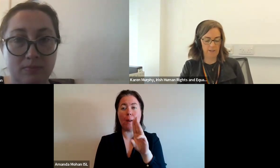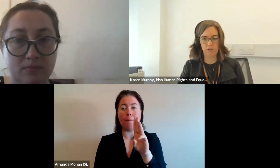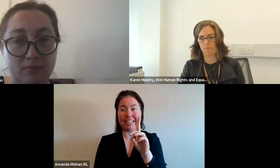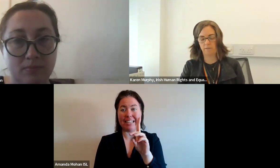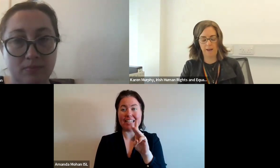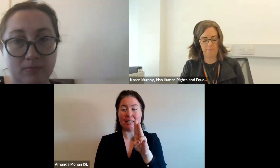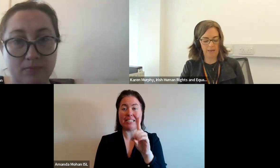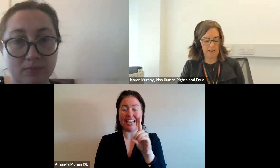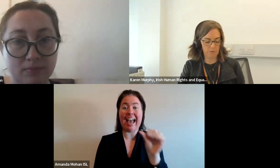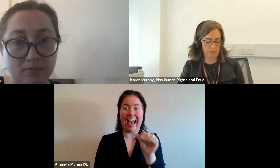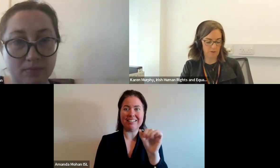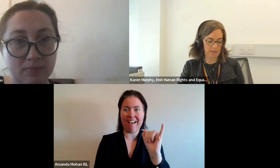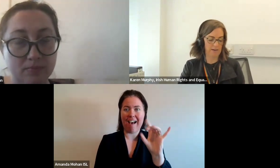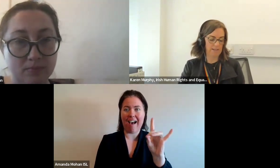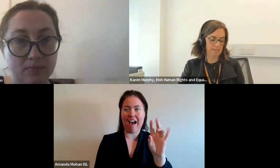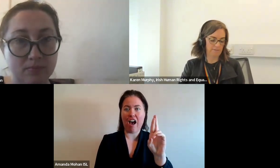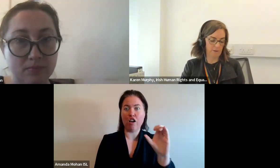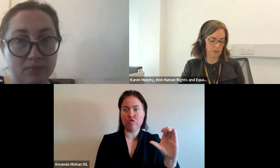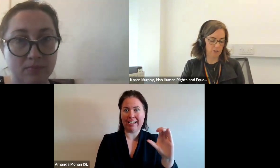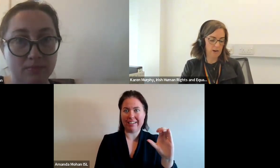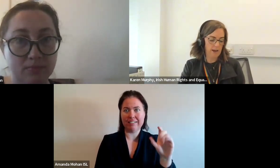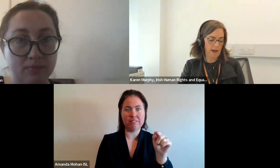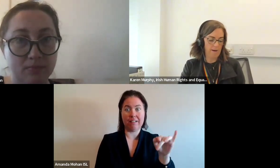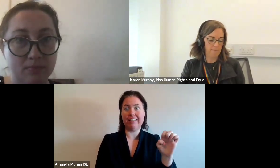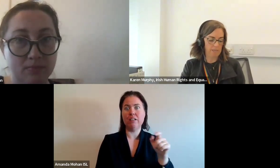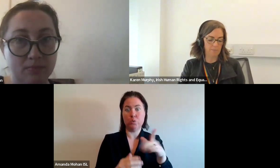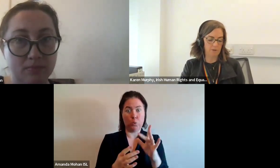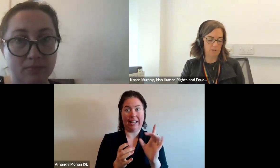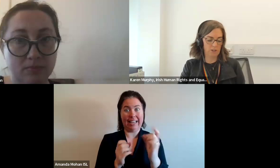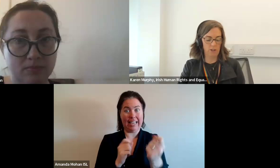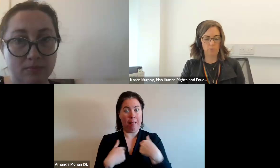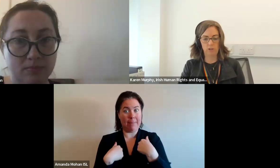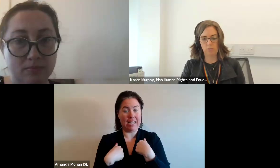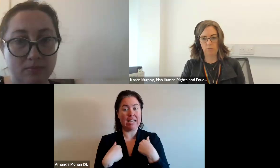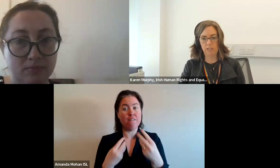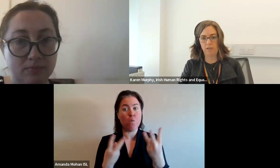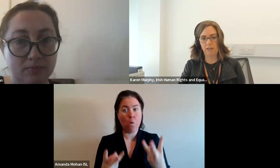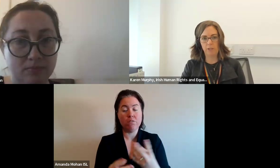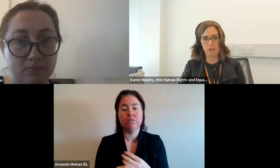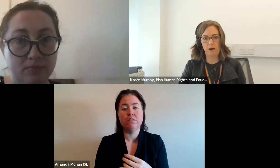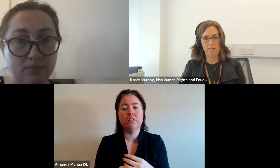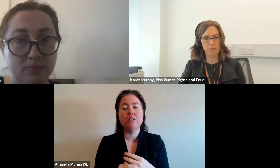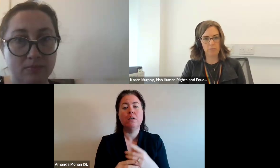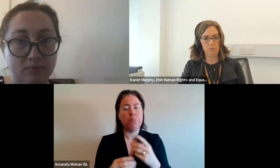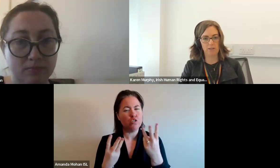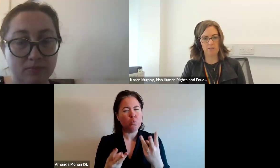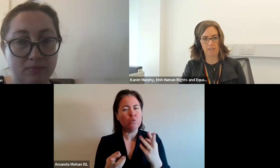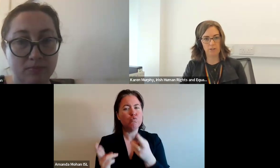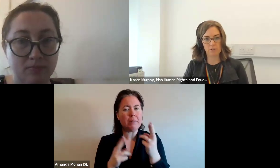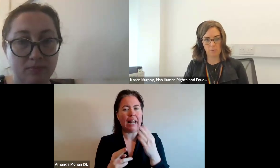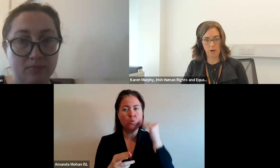ihrec.ie, and engage with me directly on this if they wish. But I suppose just to reiterate that we do have